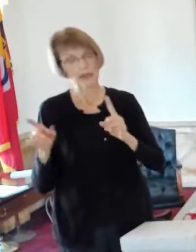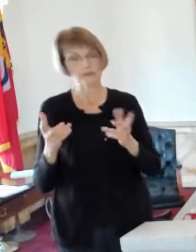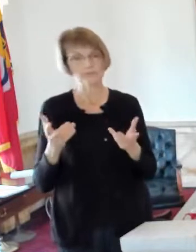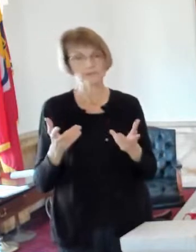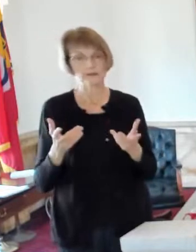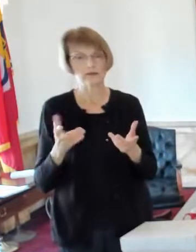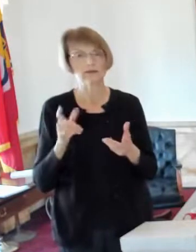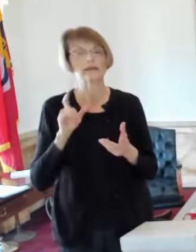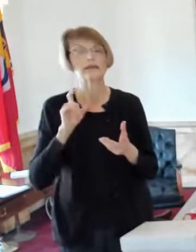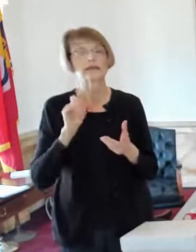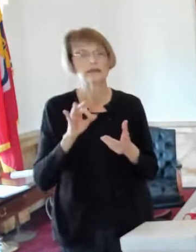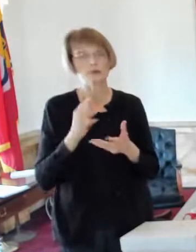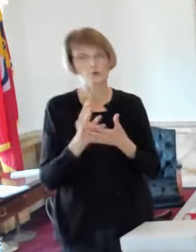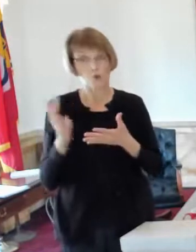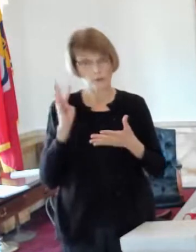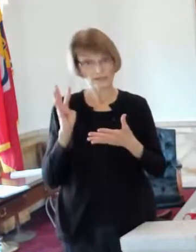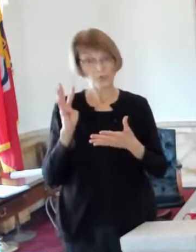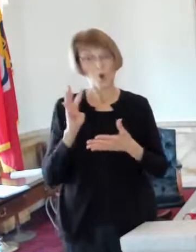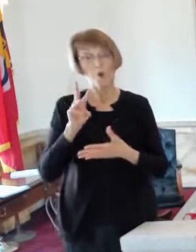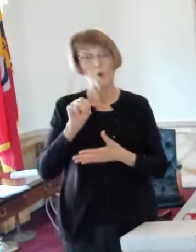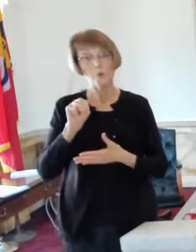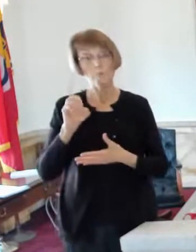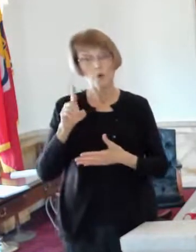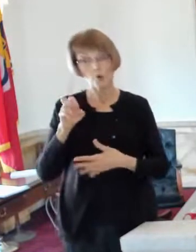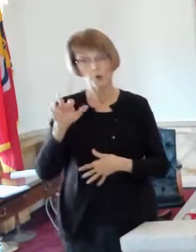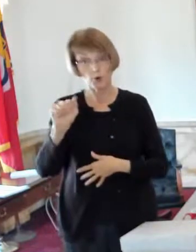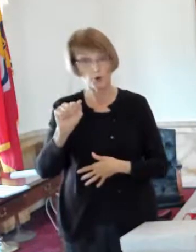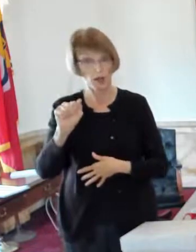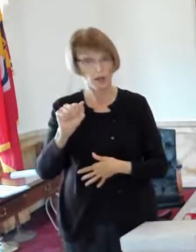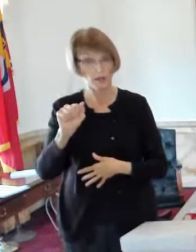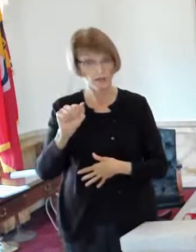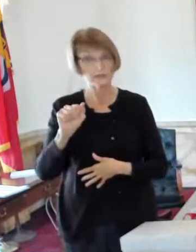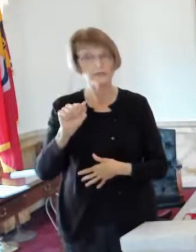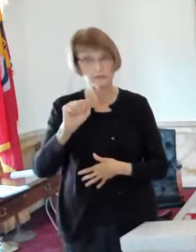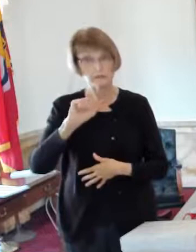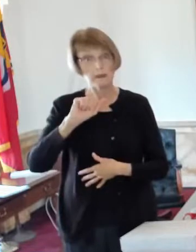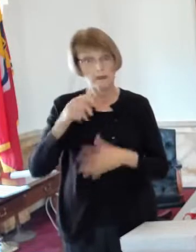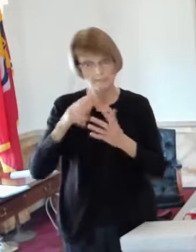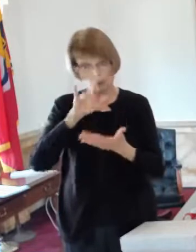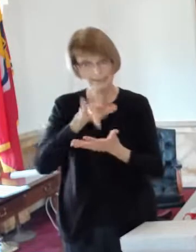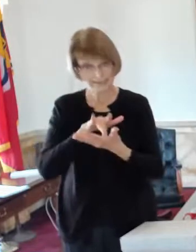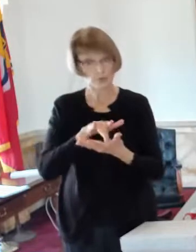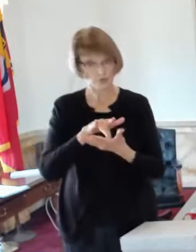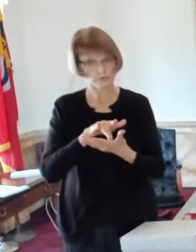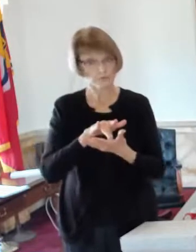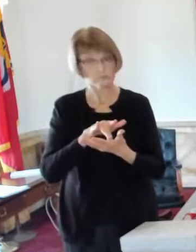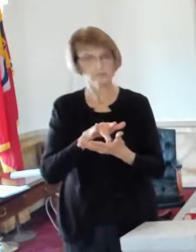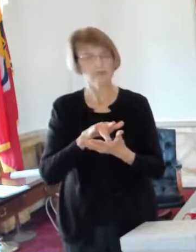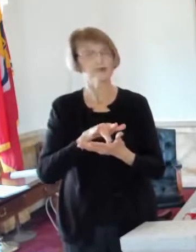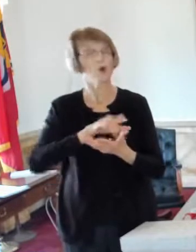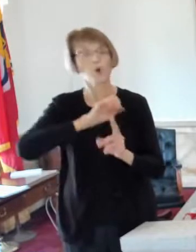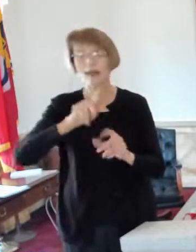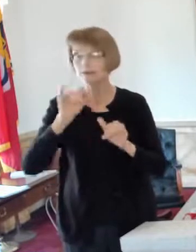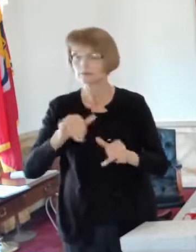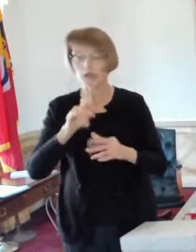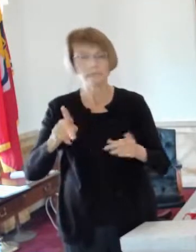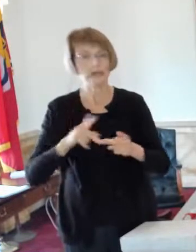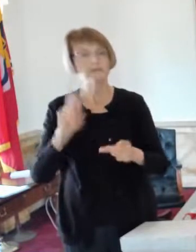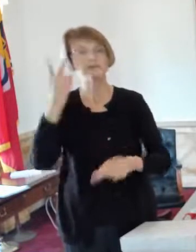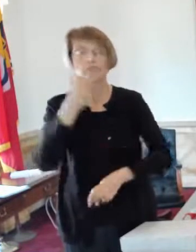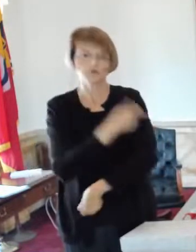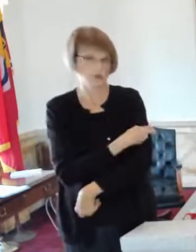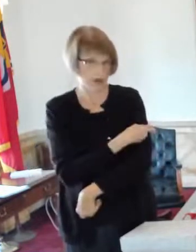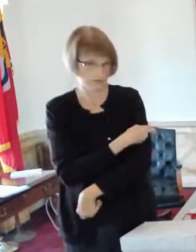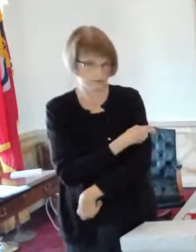if you got Moderna 4 weeks ago and you got it at the America Center, just go back to the same place. Because they're giving Moderna second